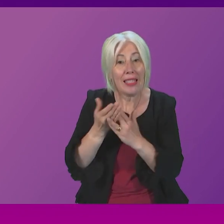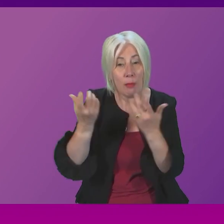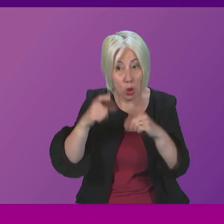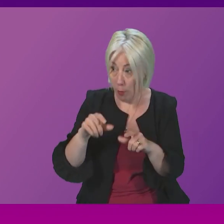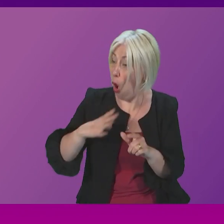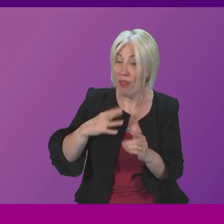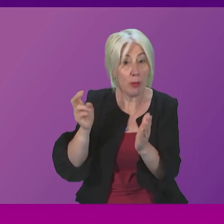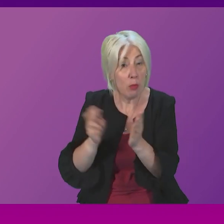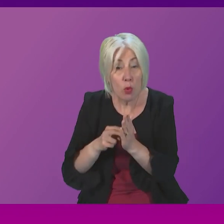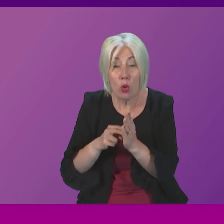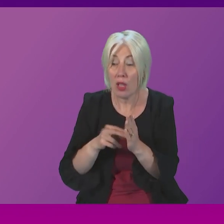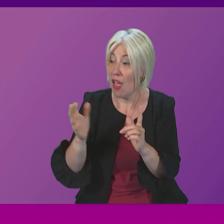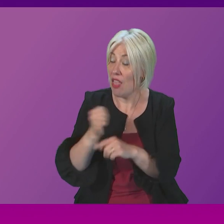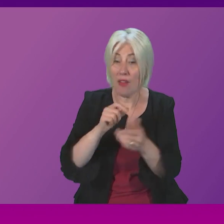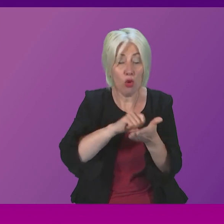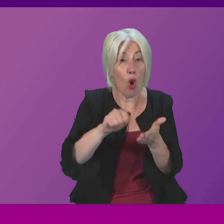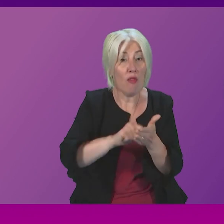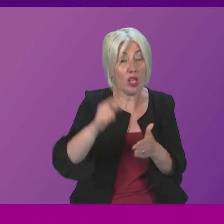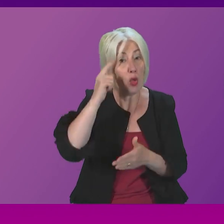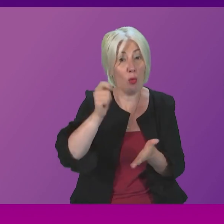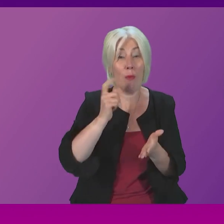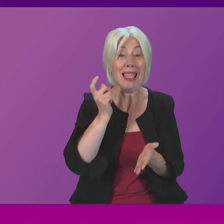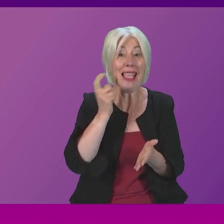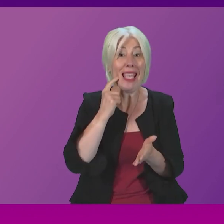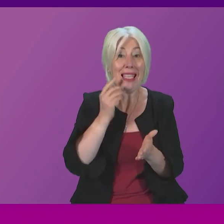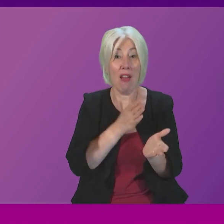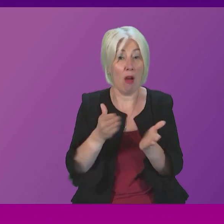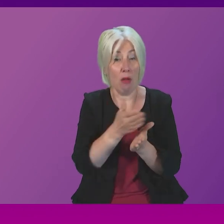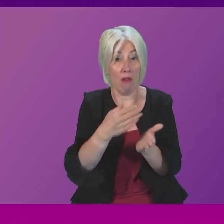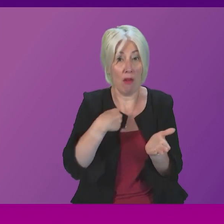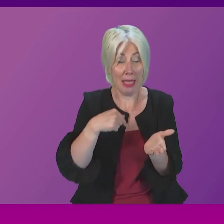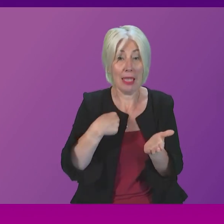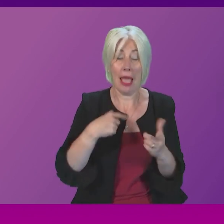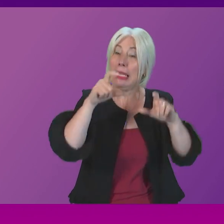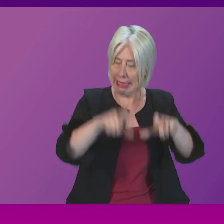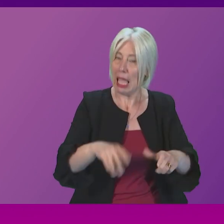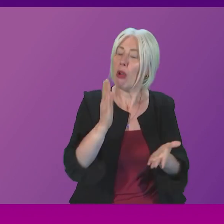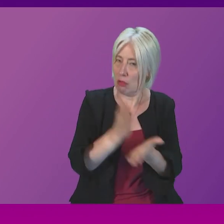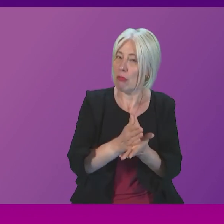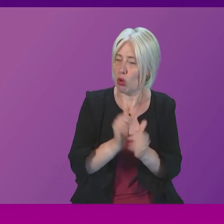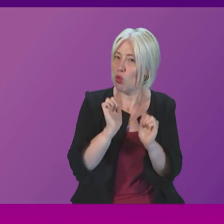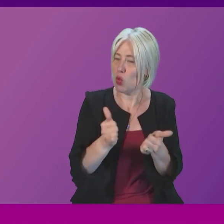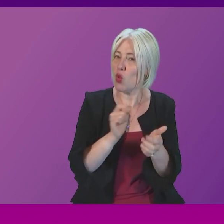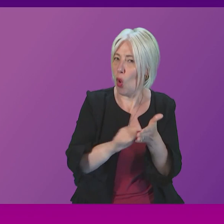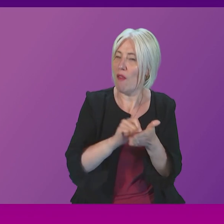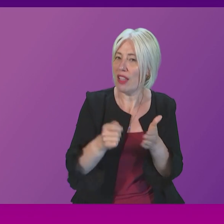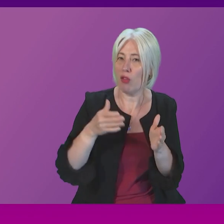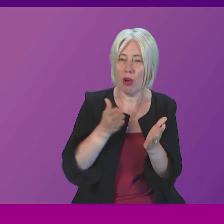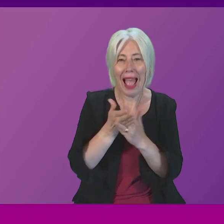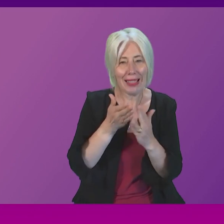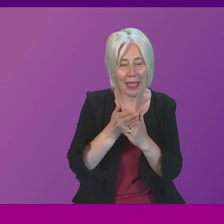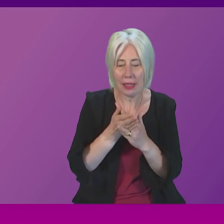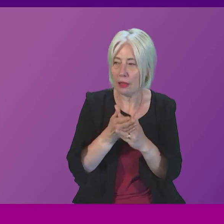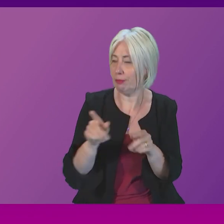already earmarked an office, which was, they thought, an easier office in the building for me to have. And I've stayed there because it was. They had